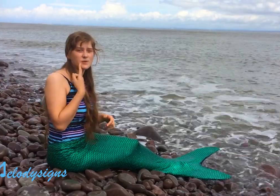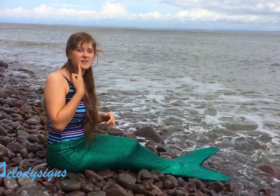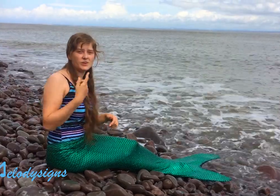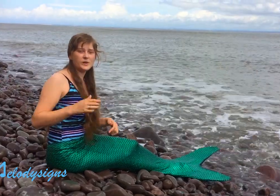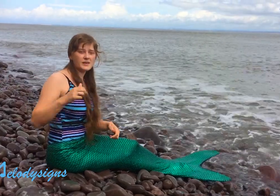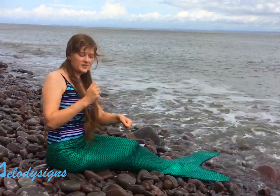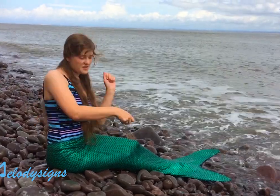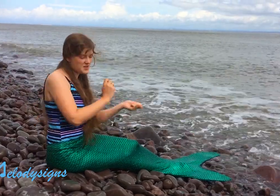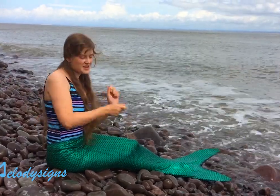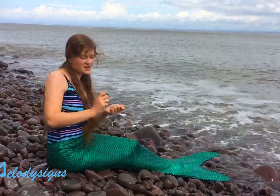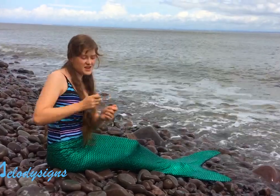is sweet here, we got to be here